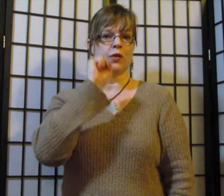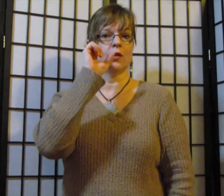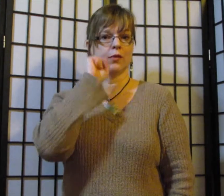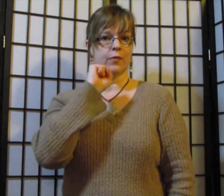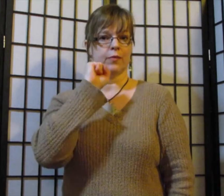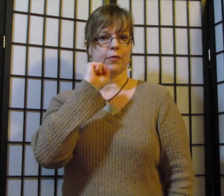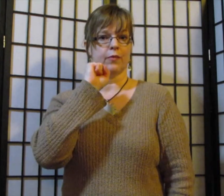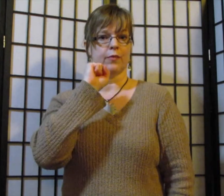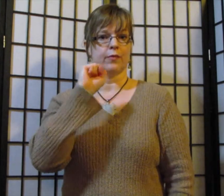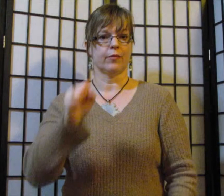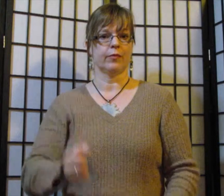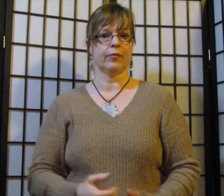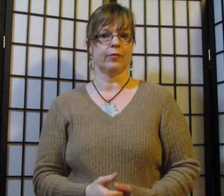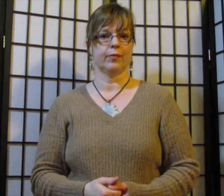Juice.